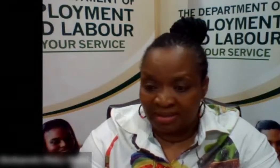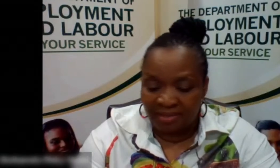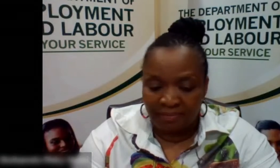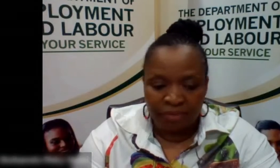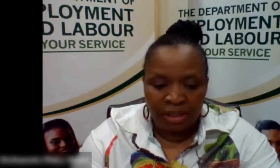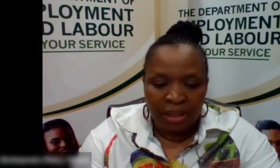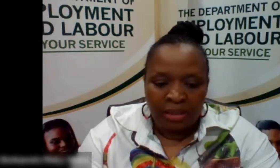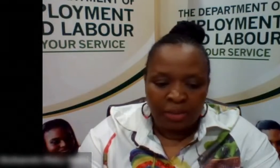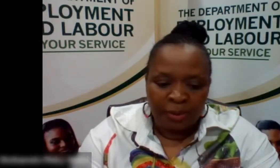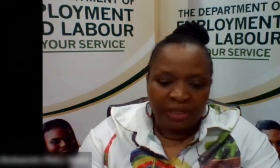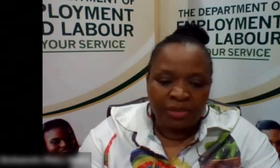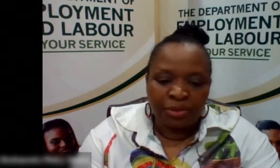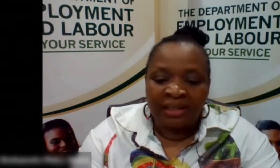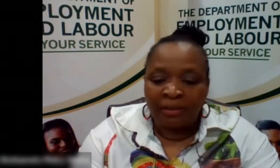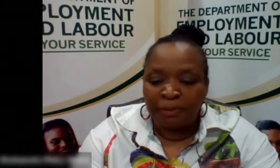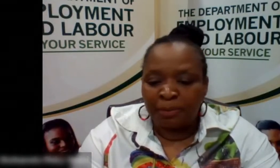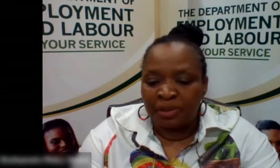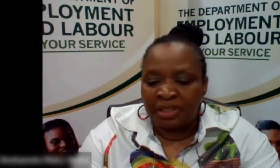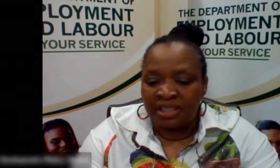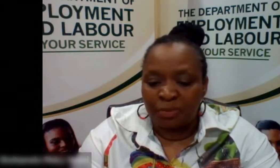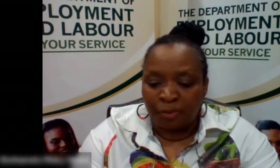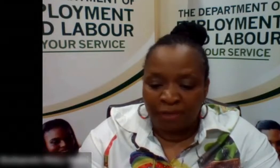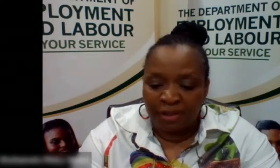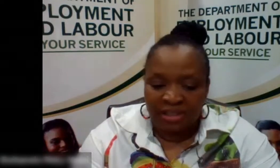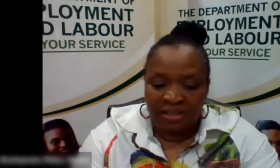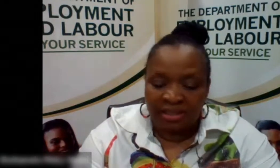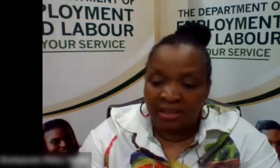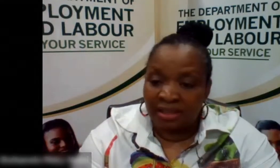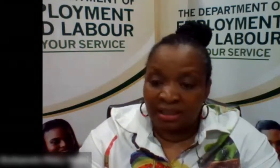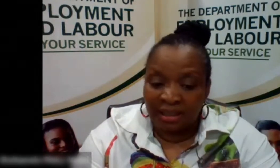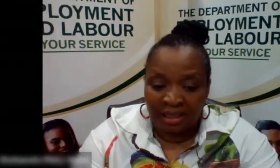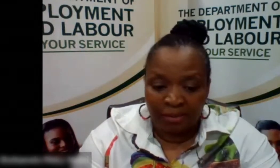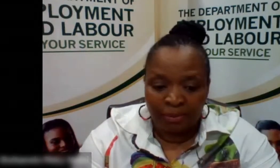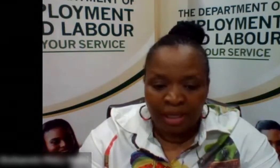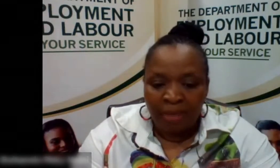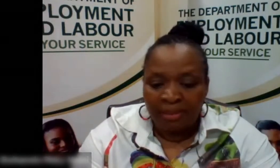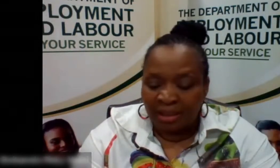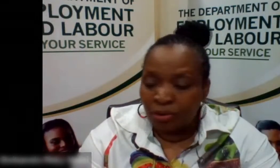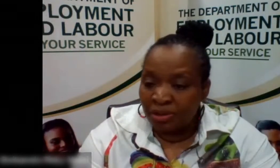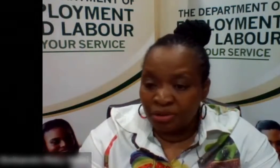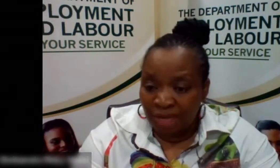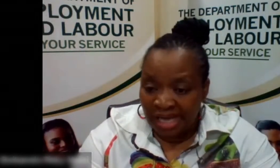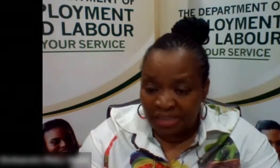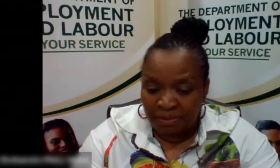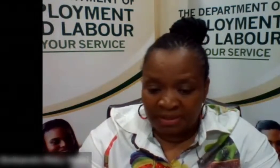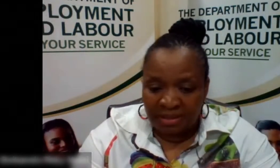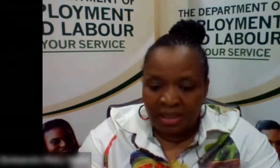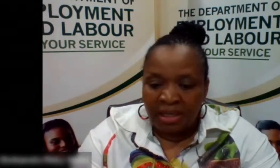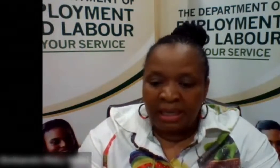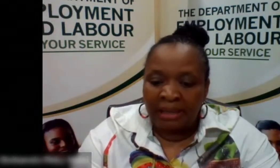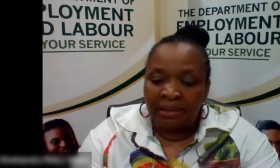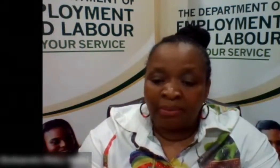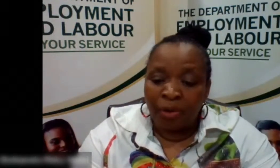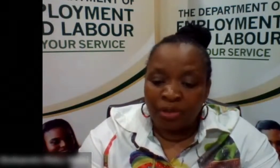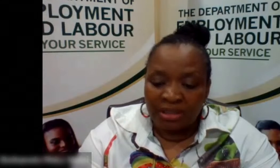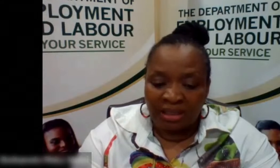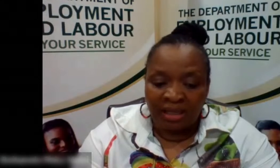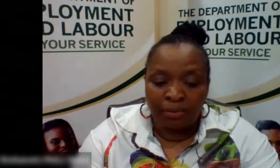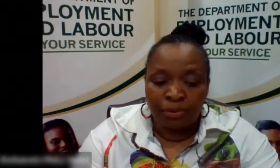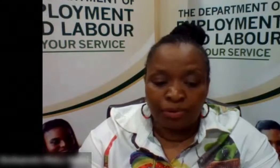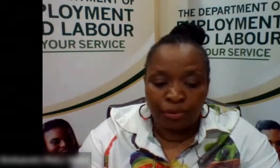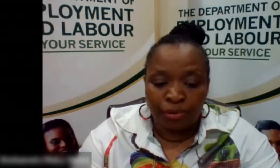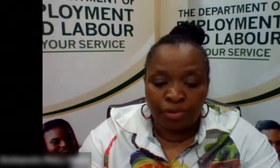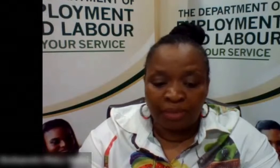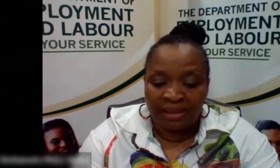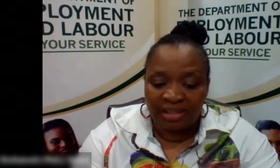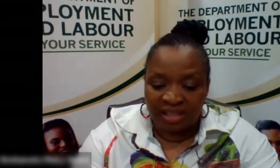compromised. Speaking to other people such as professionals can really help, but according to experts, the most reliable